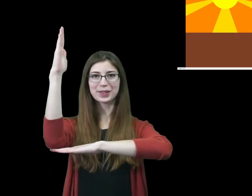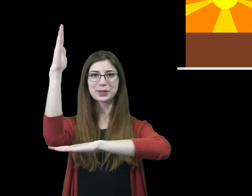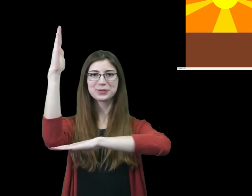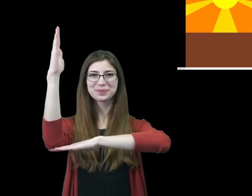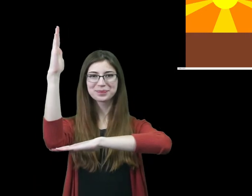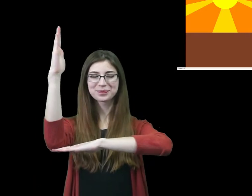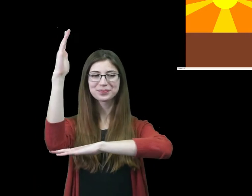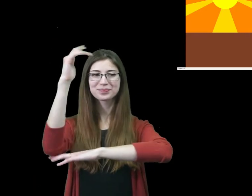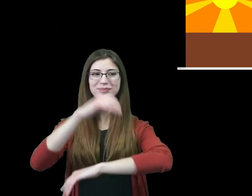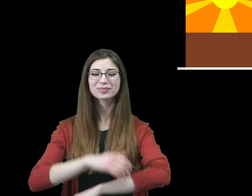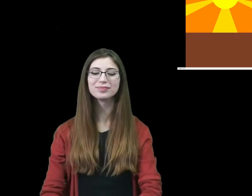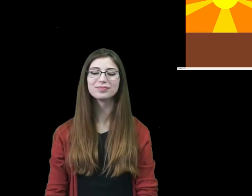Noon.